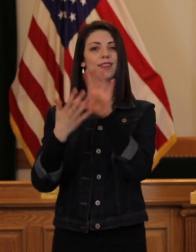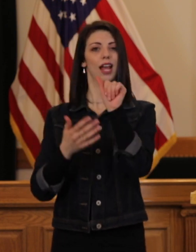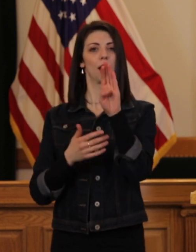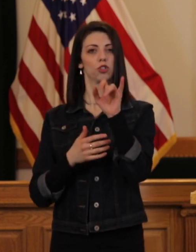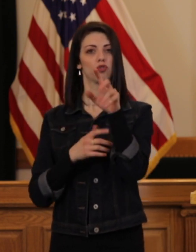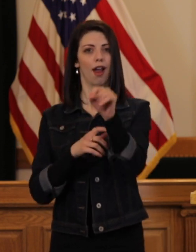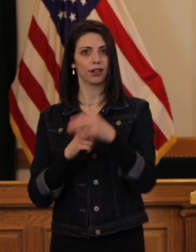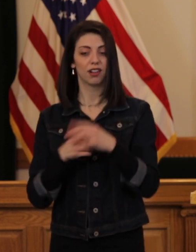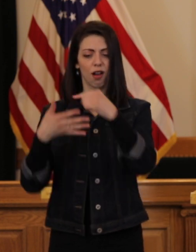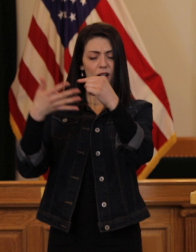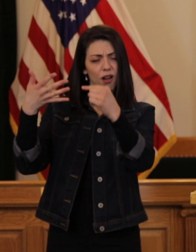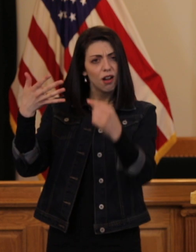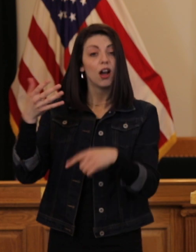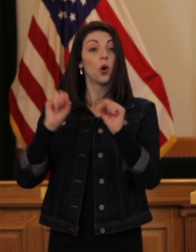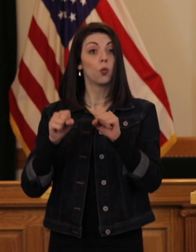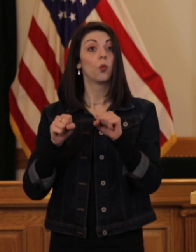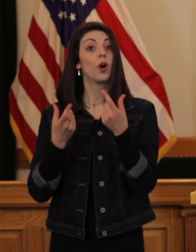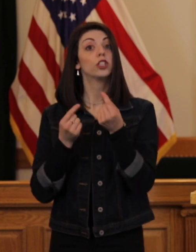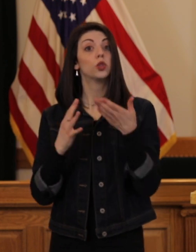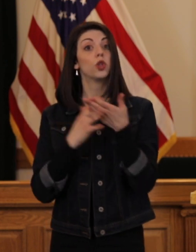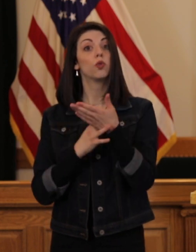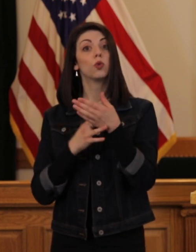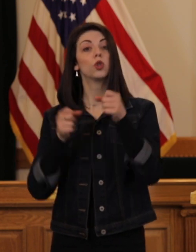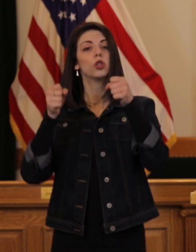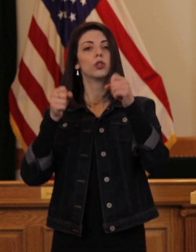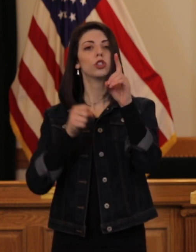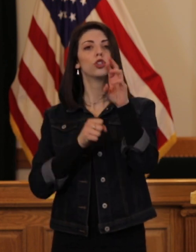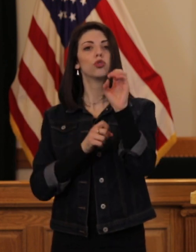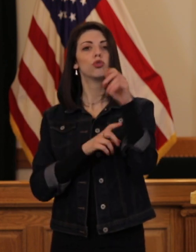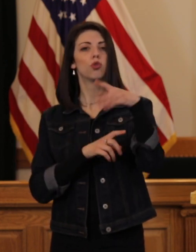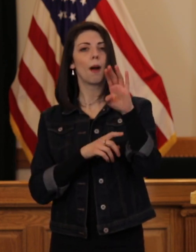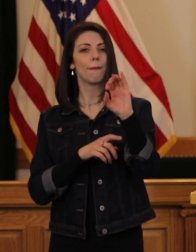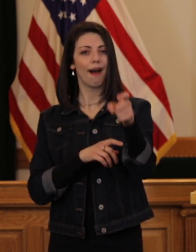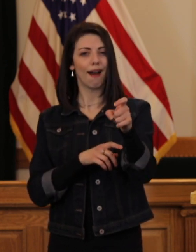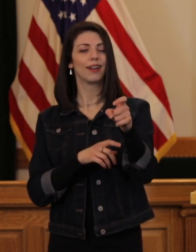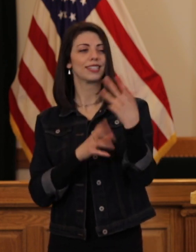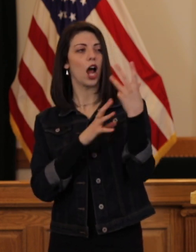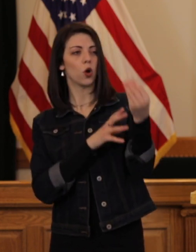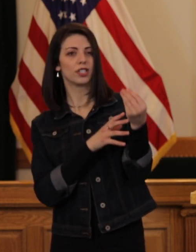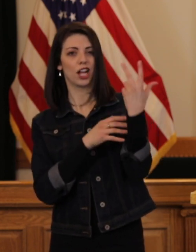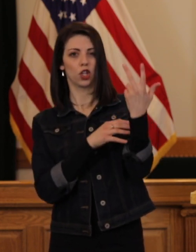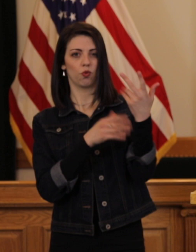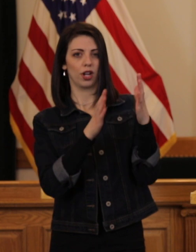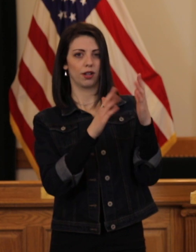transactions and more through the mail or by using the drop boxes located outside each of the 3